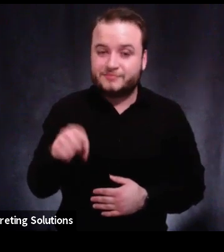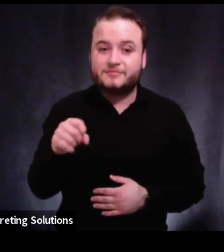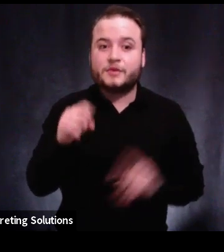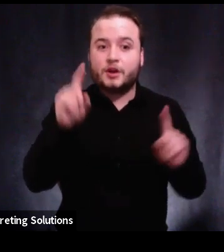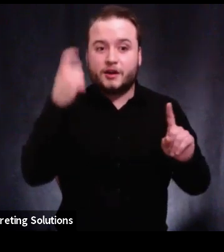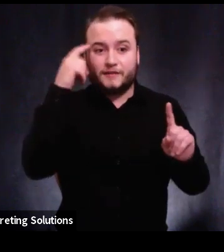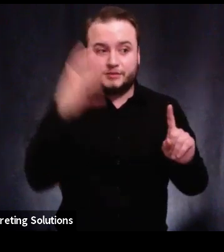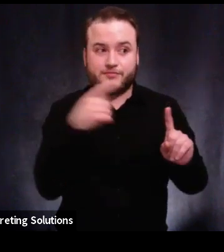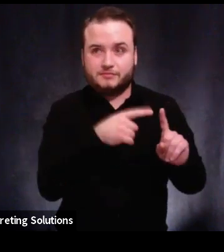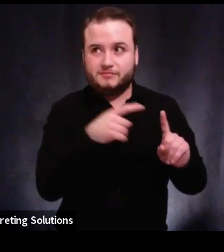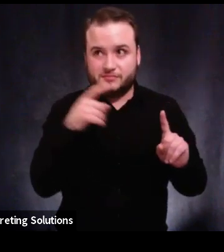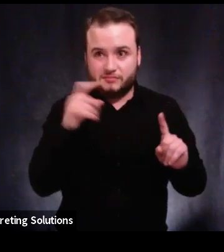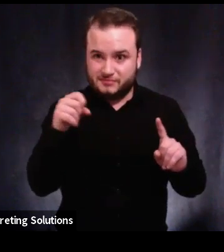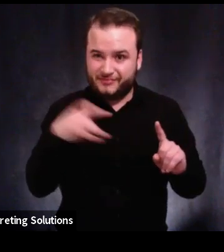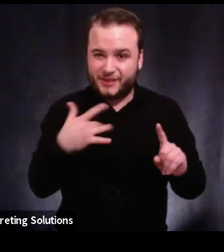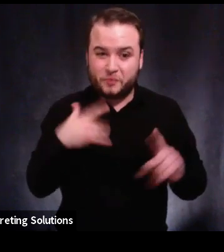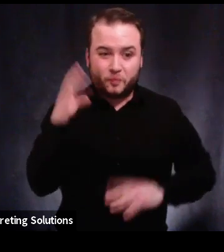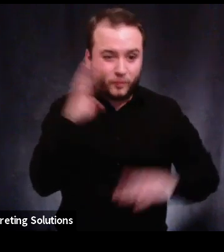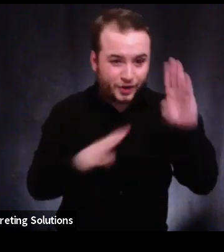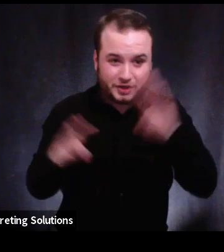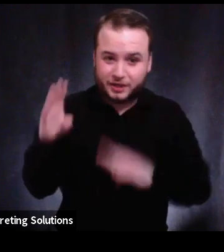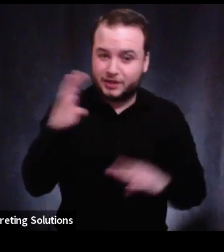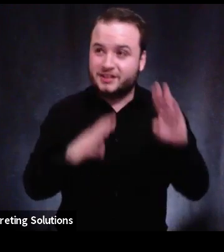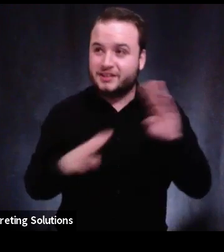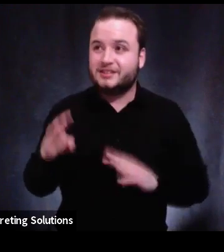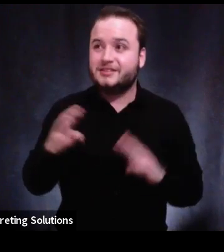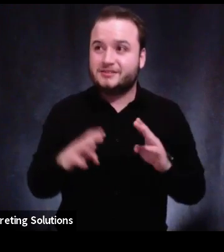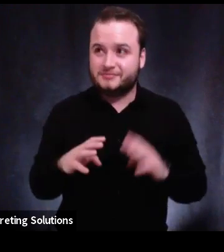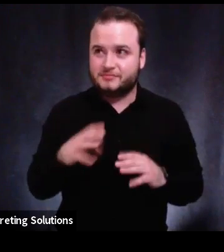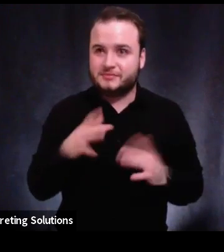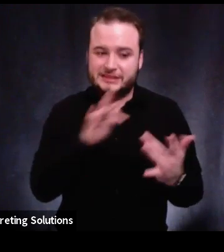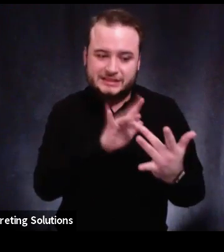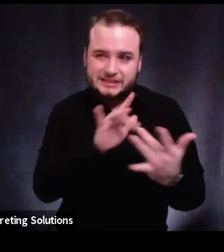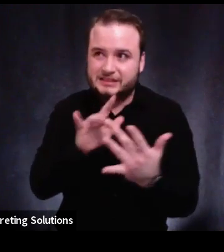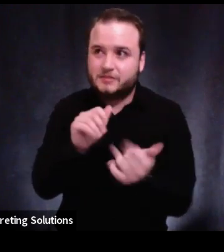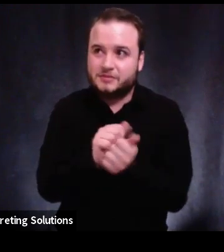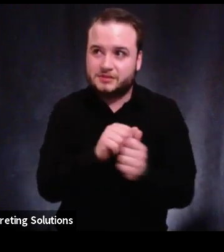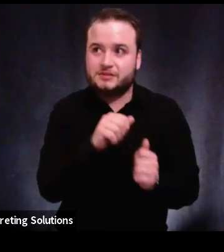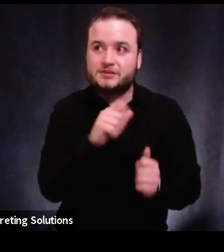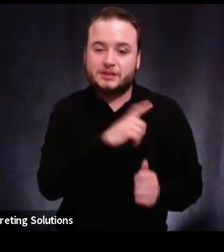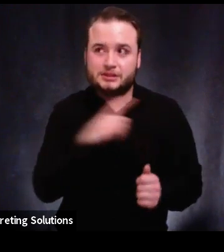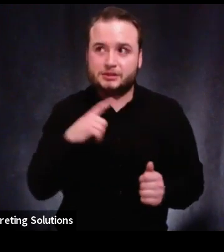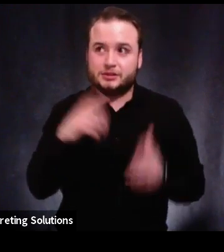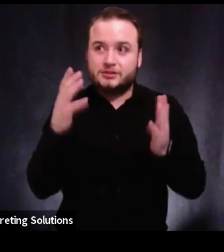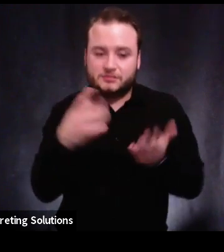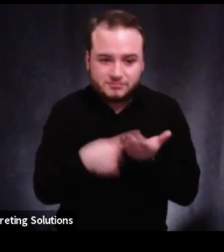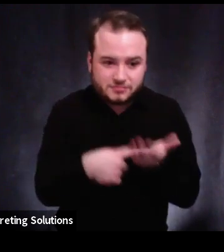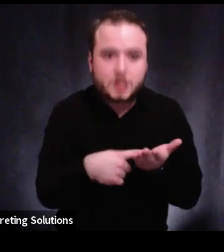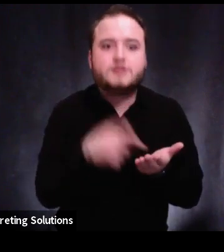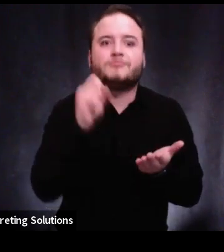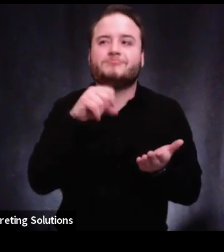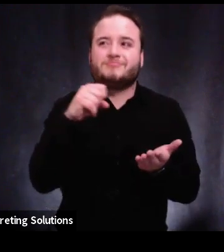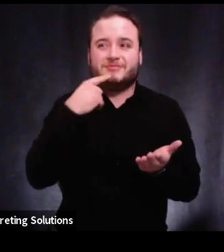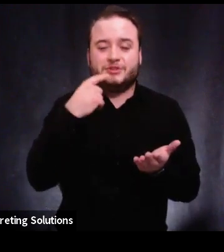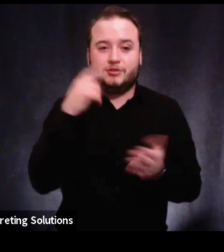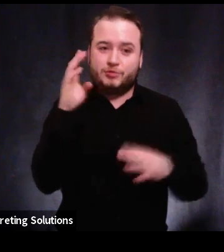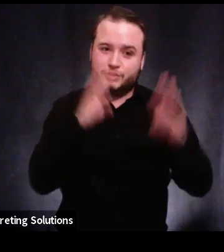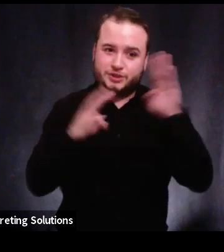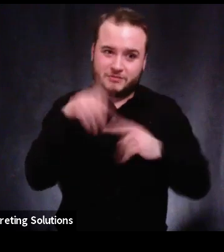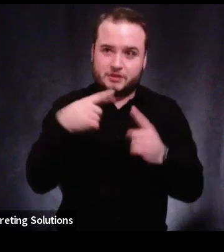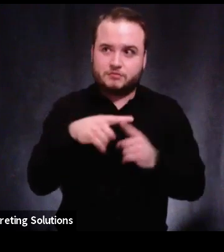congressional delegation, all of whom are very sensitive to this point and have already been talking about further